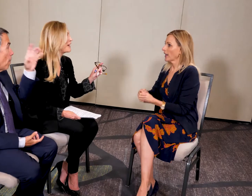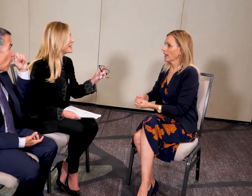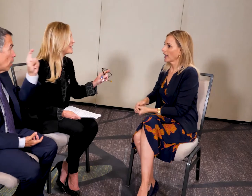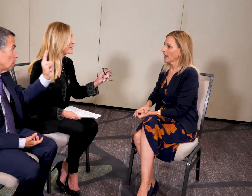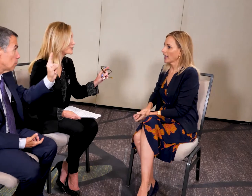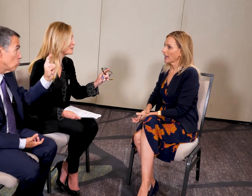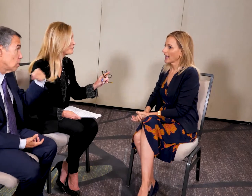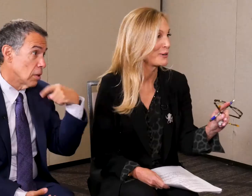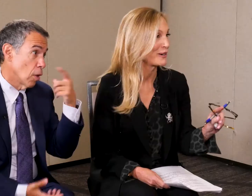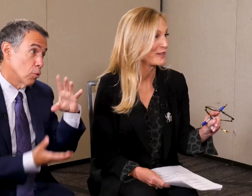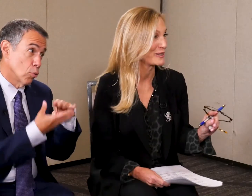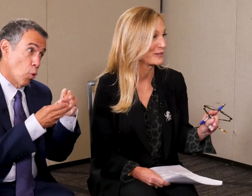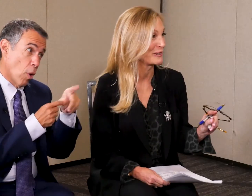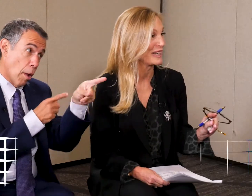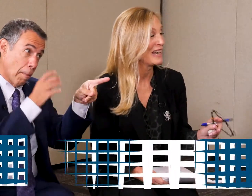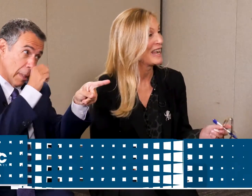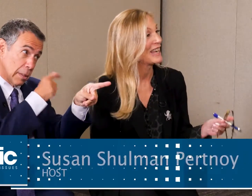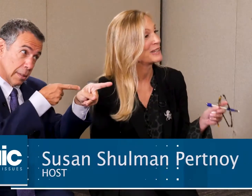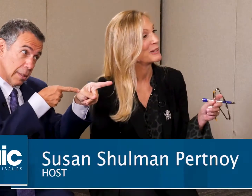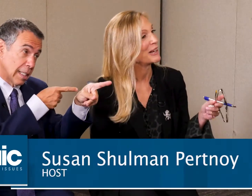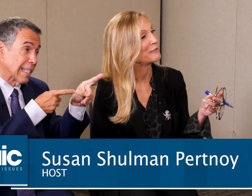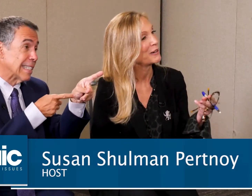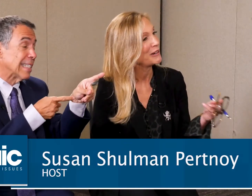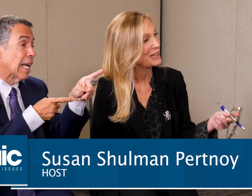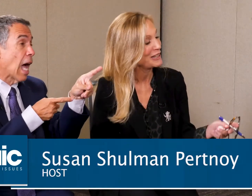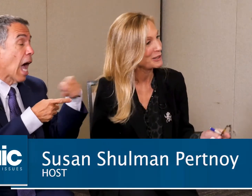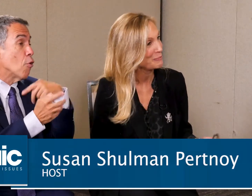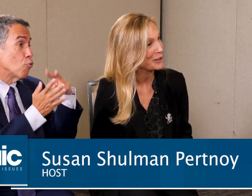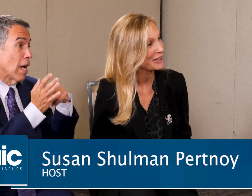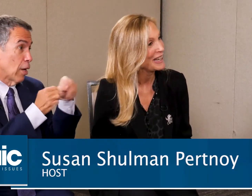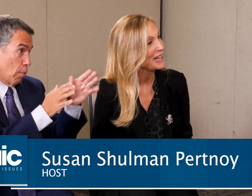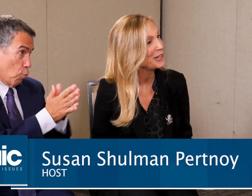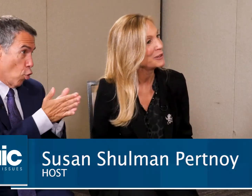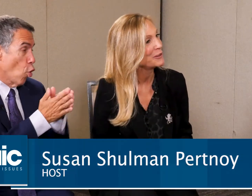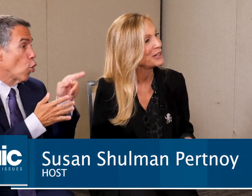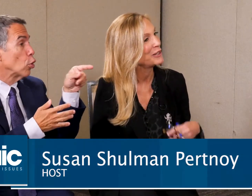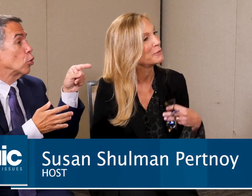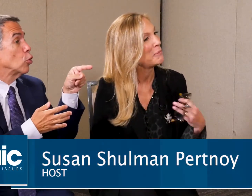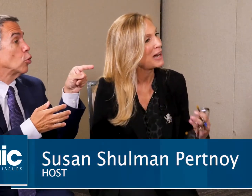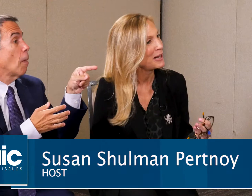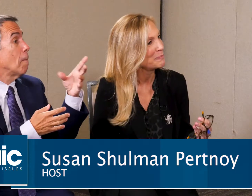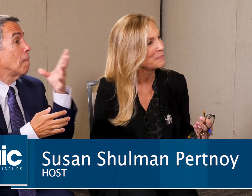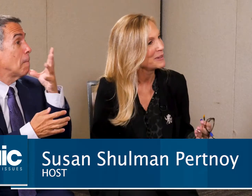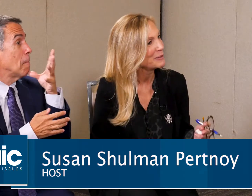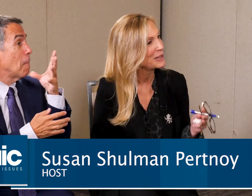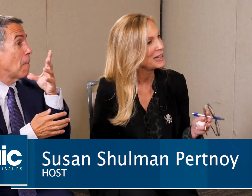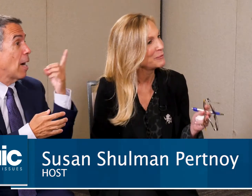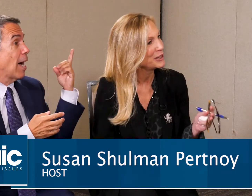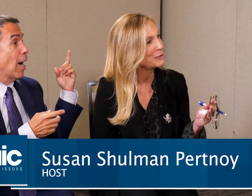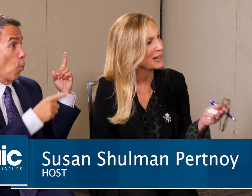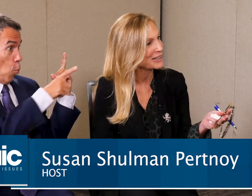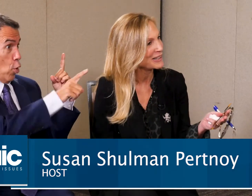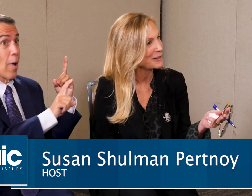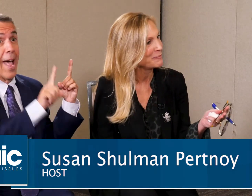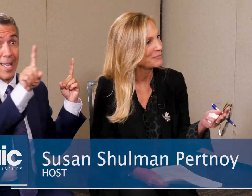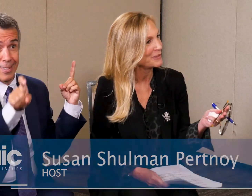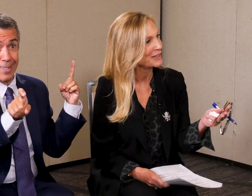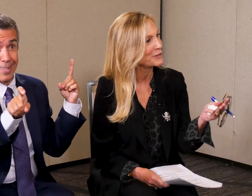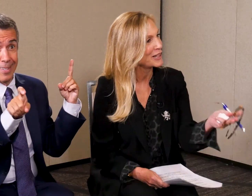got to tell this one part of the story. I read it in your book. Your mom, when you asked him, you said, "I want to